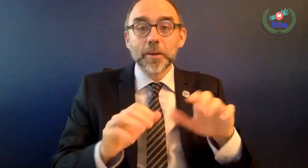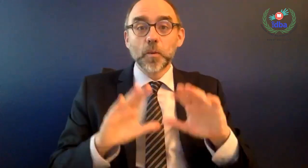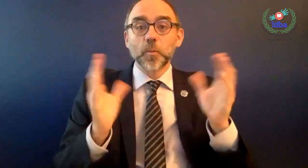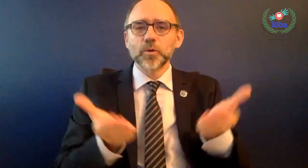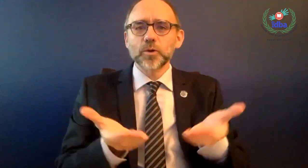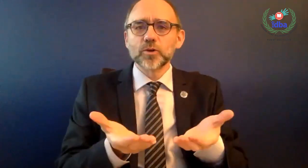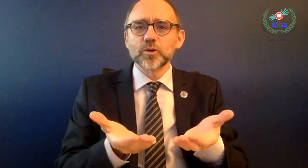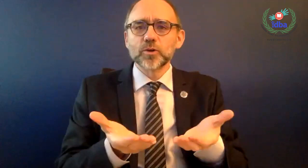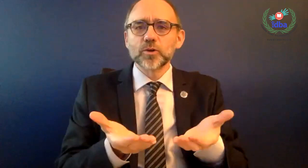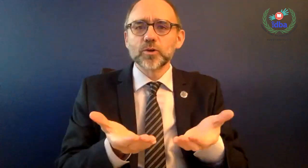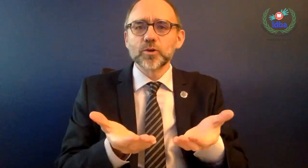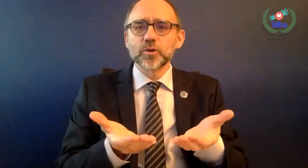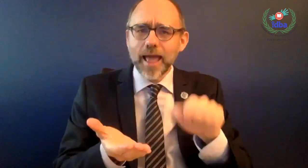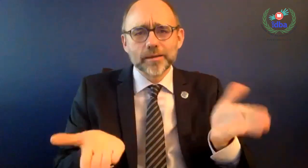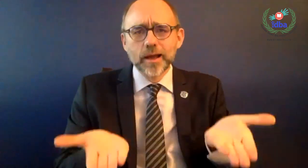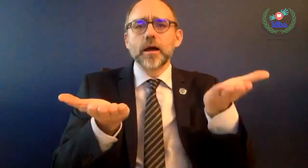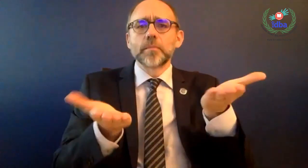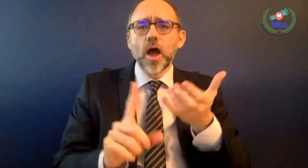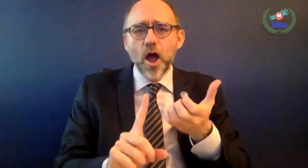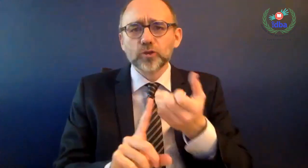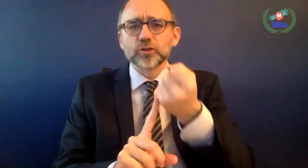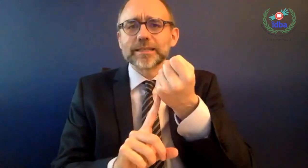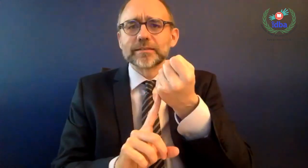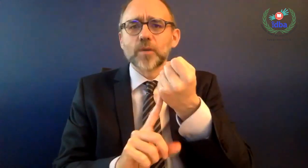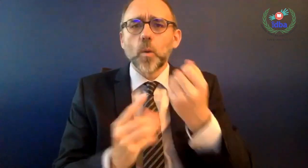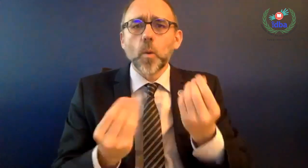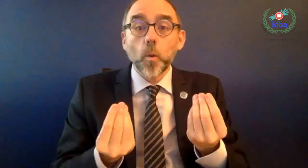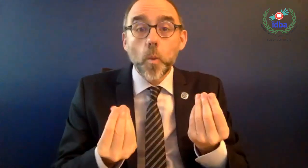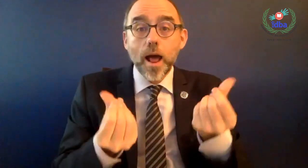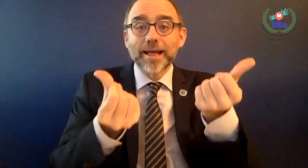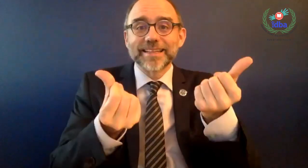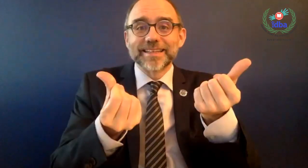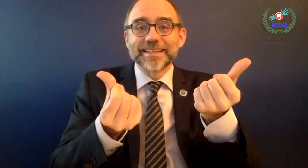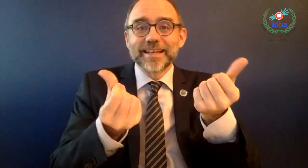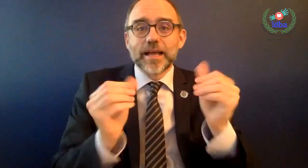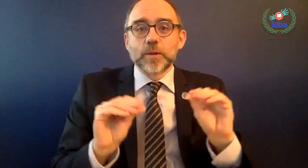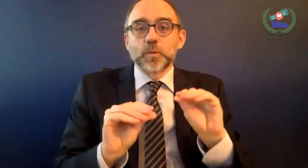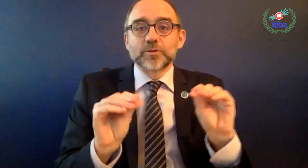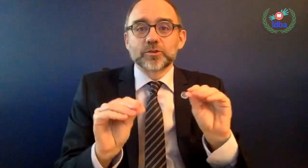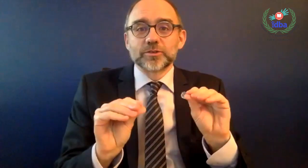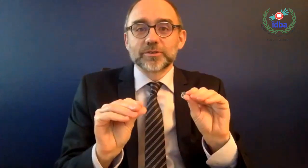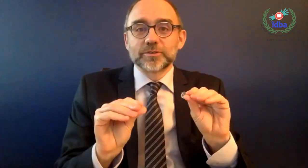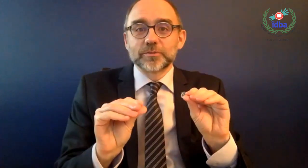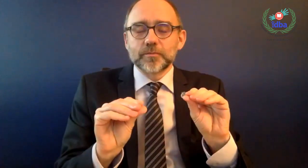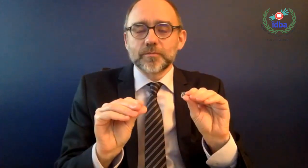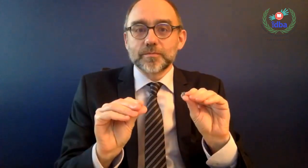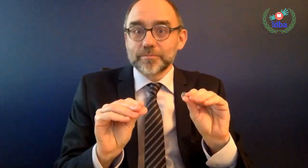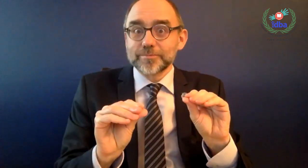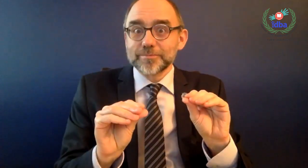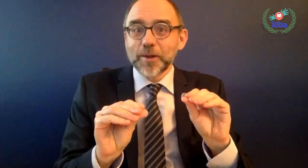organization which aims and has the mission to promote sign language and to make them and for